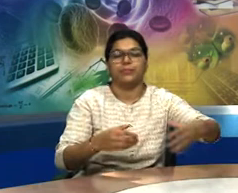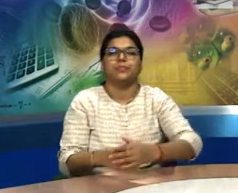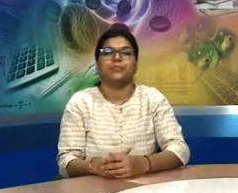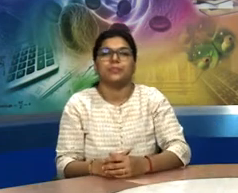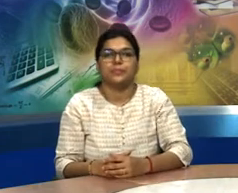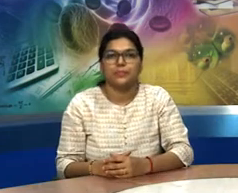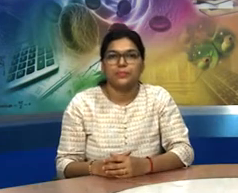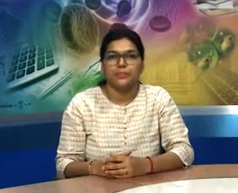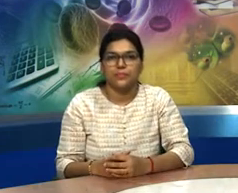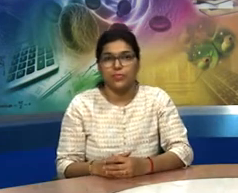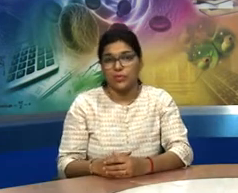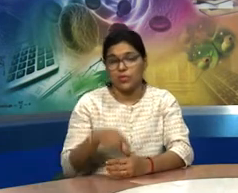plank.